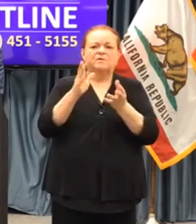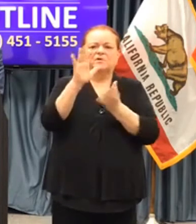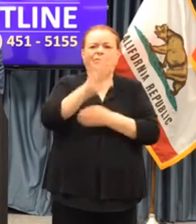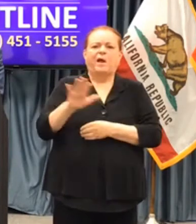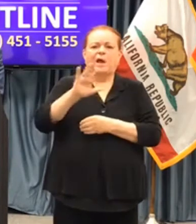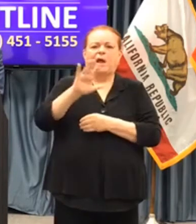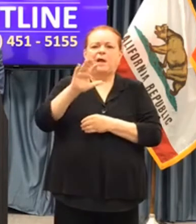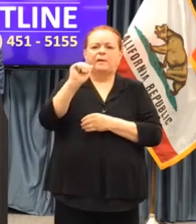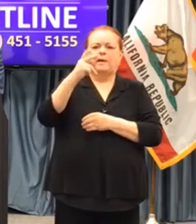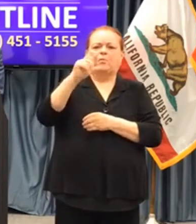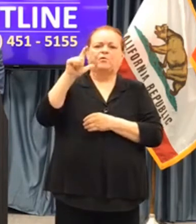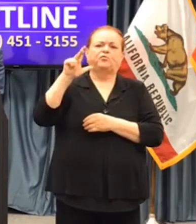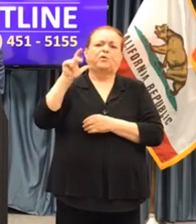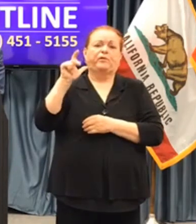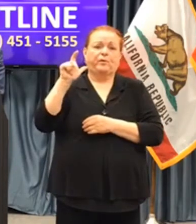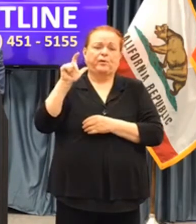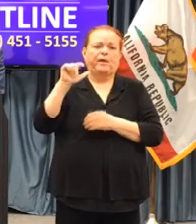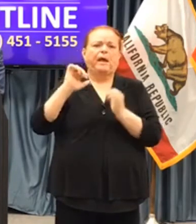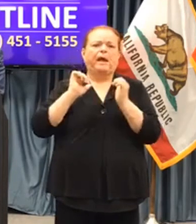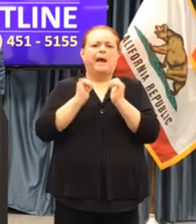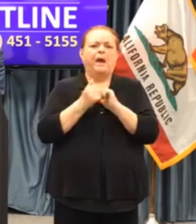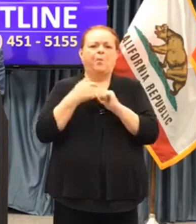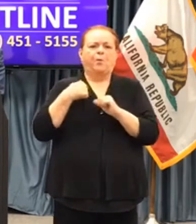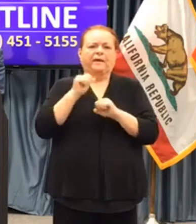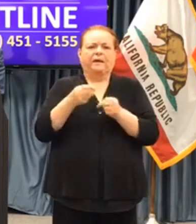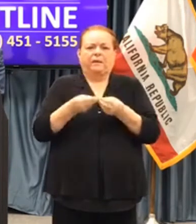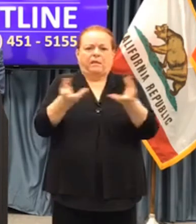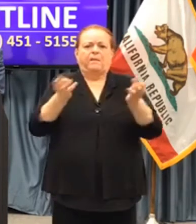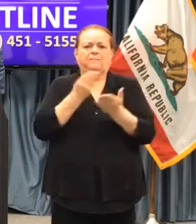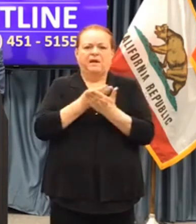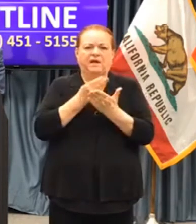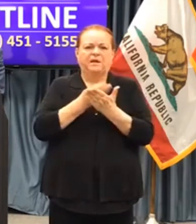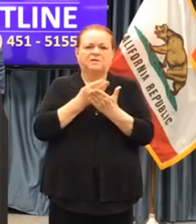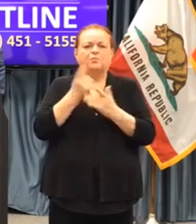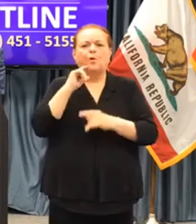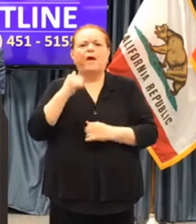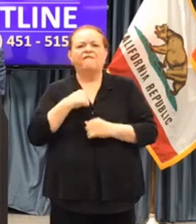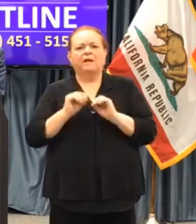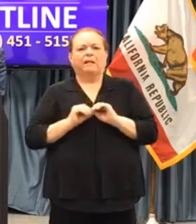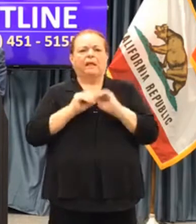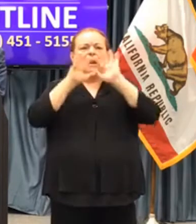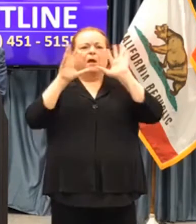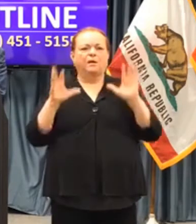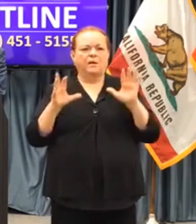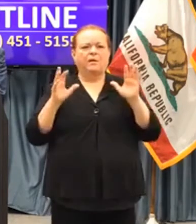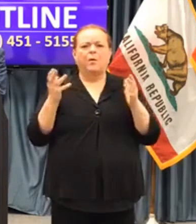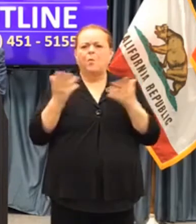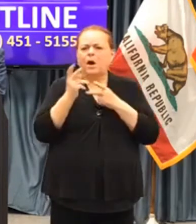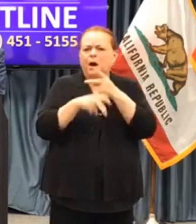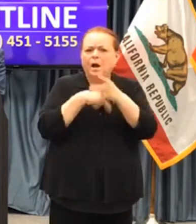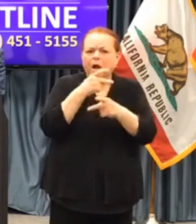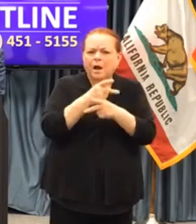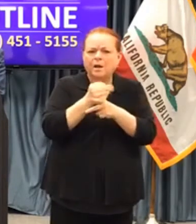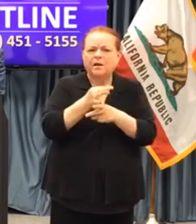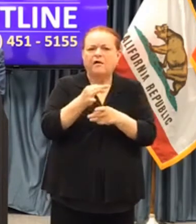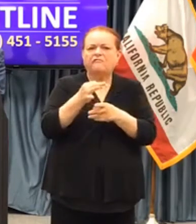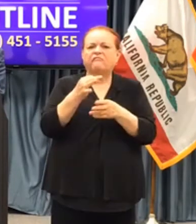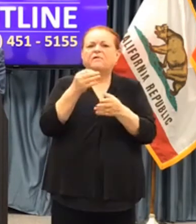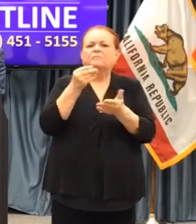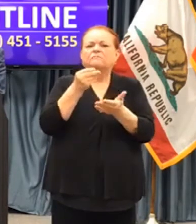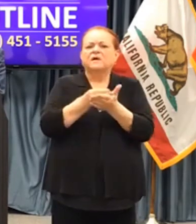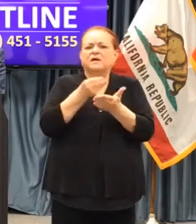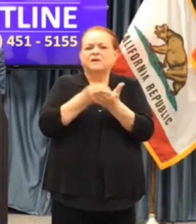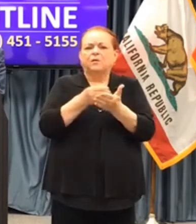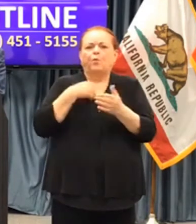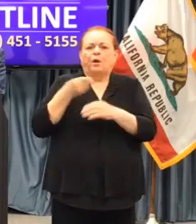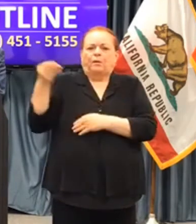So once that guidance is released, that will give us clarity in terms of the type of expenses that are eligible for reimbursement,